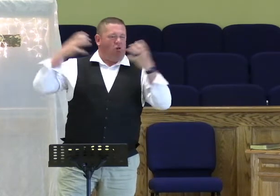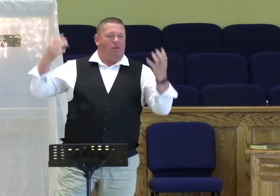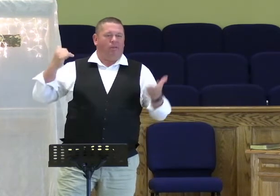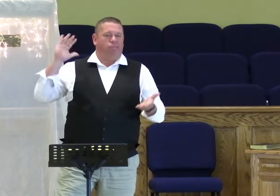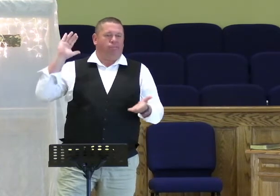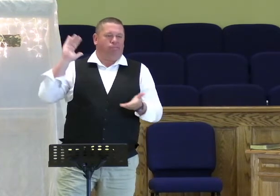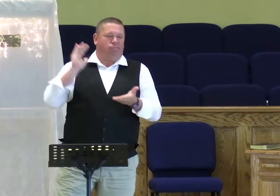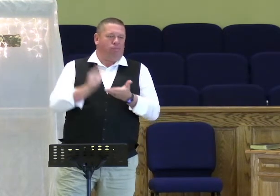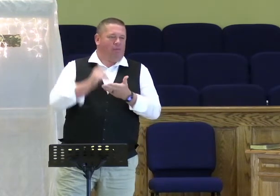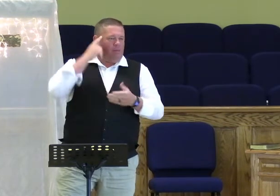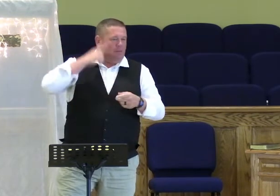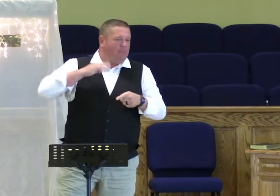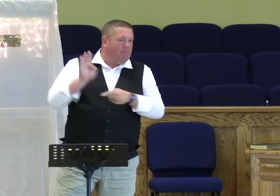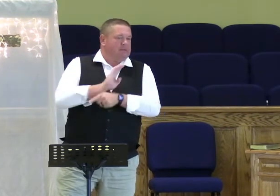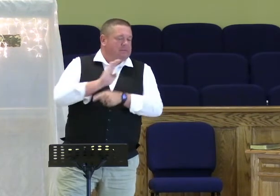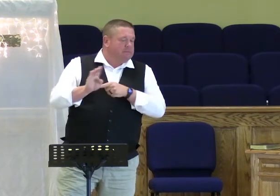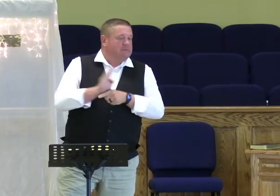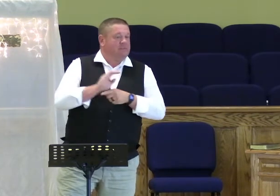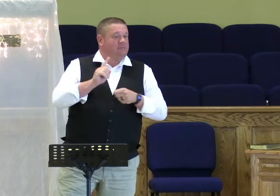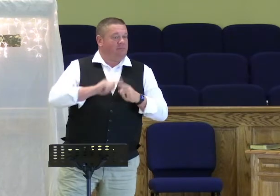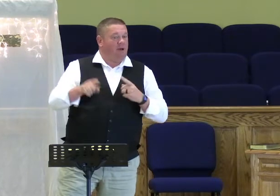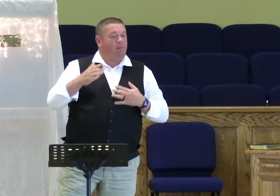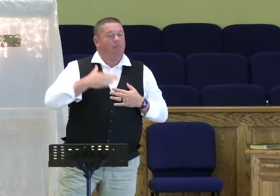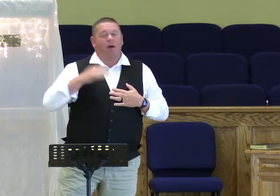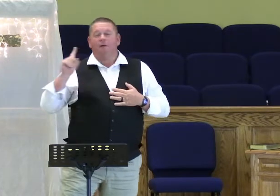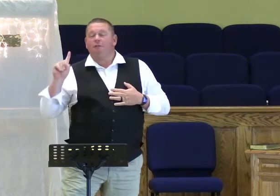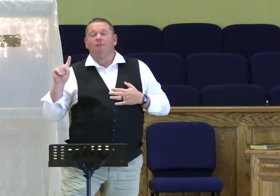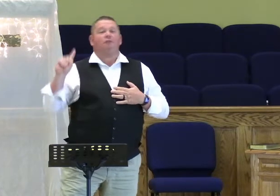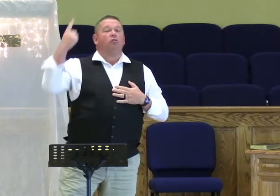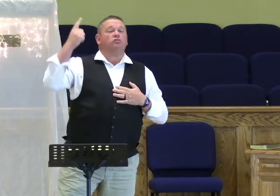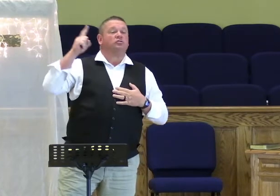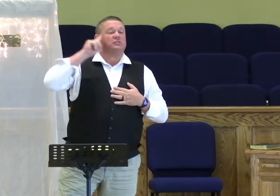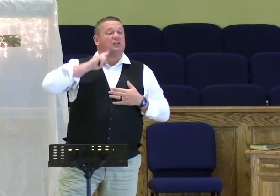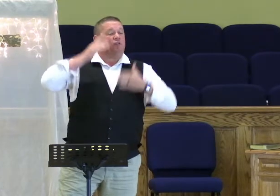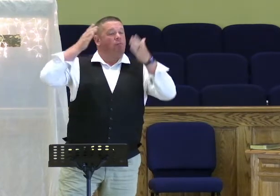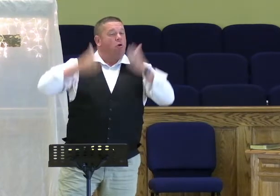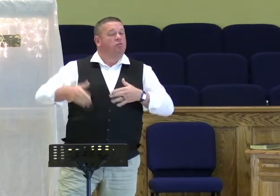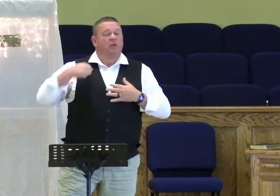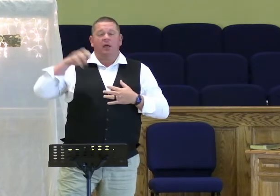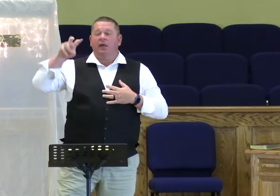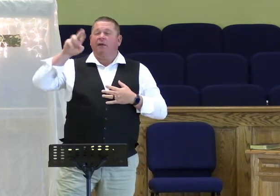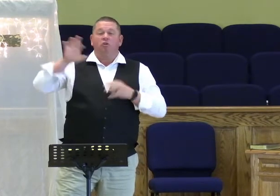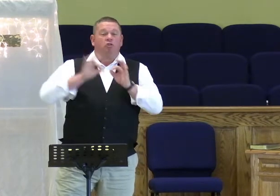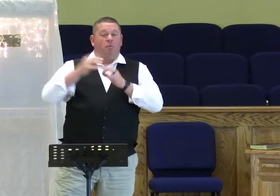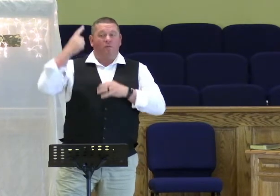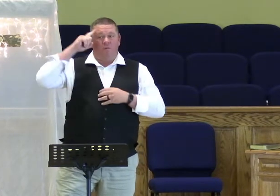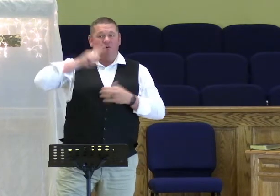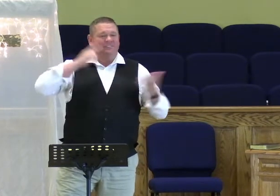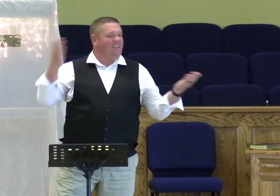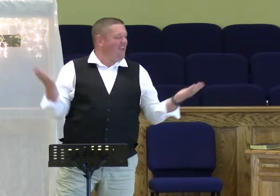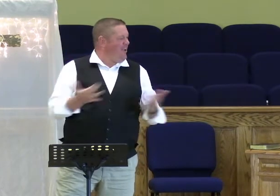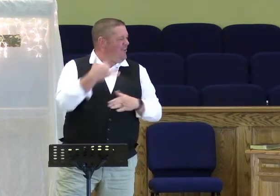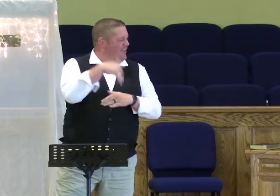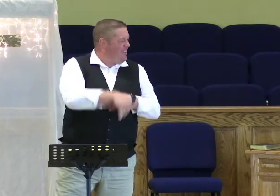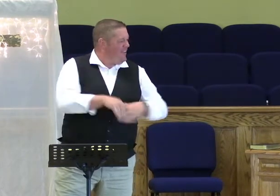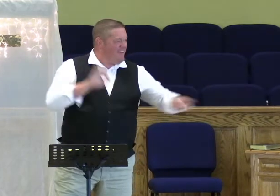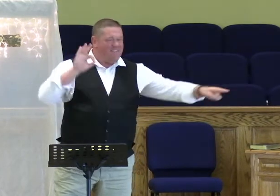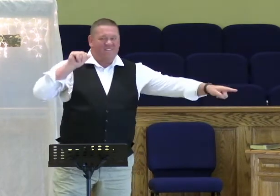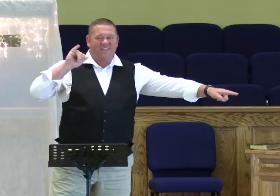And, you know, back then I interpreted a lot, but now I don't interpret as much because I'm pretty busy. But the first deaf person I ever interpreted for is here